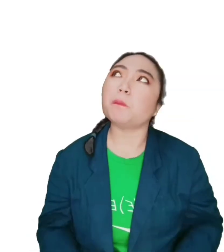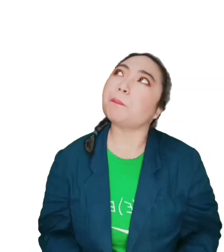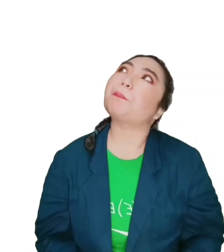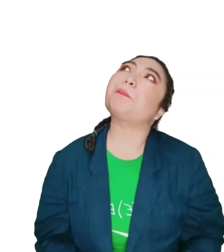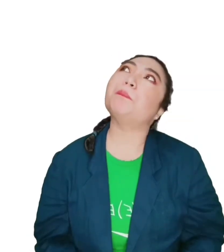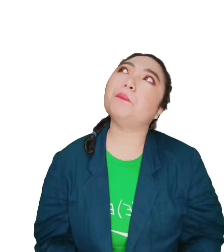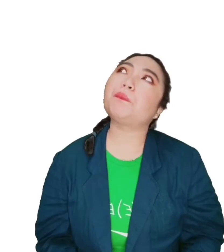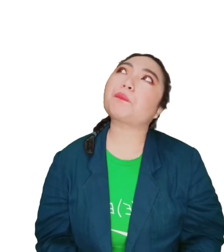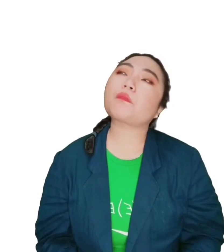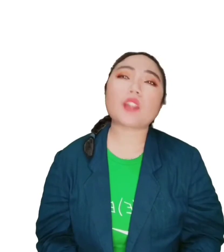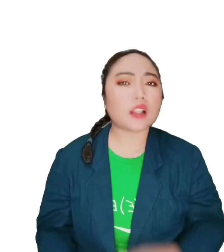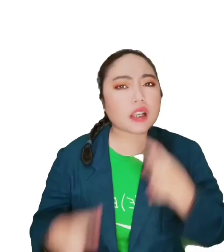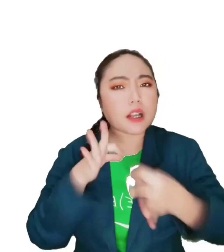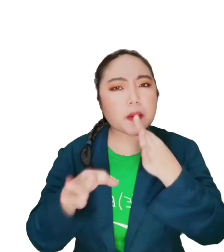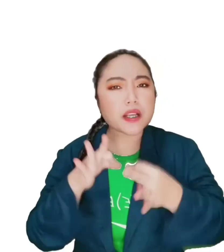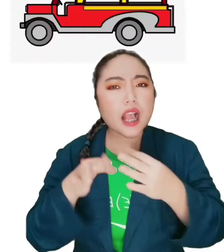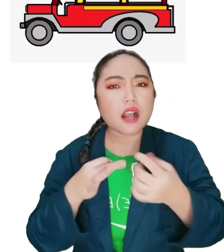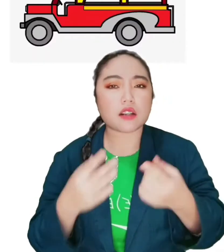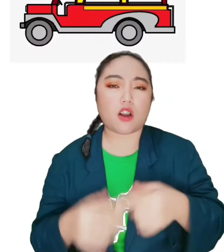you one example.